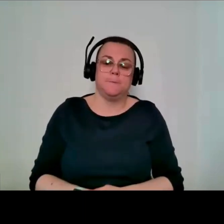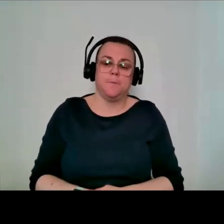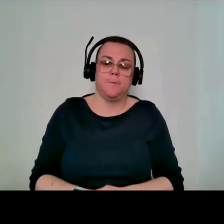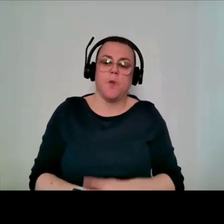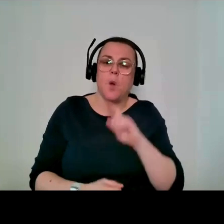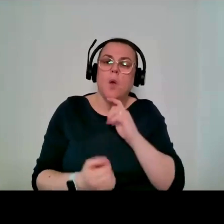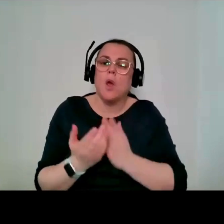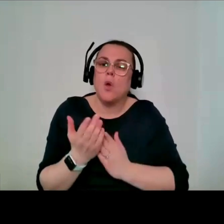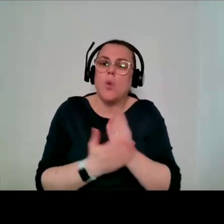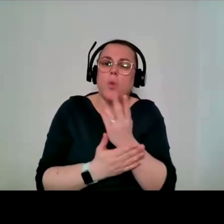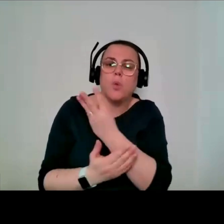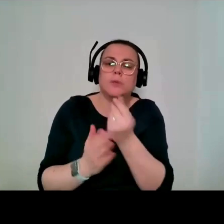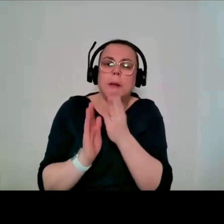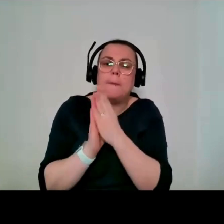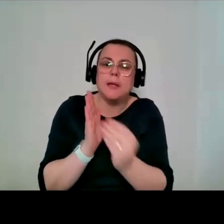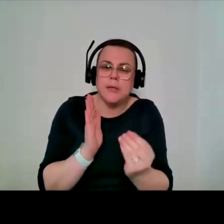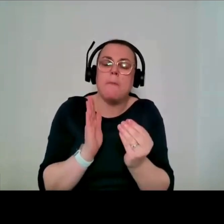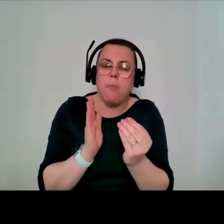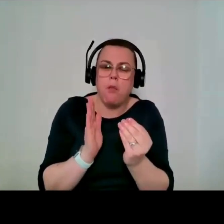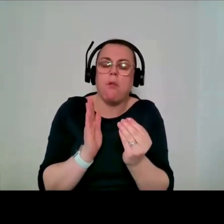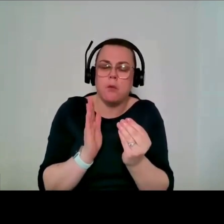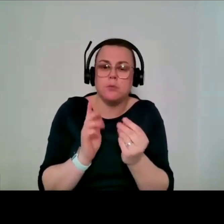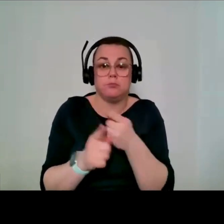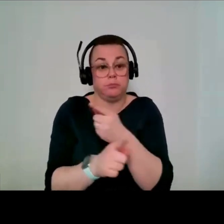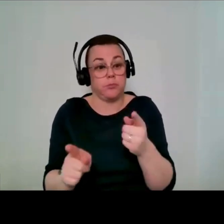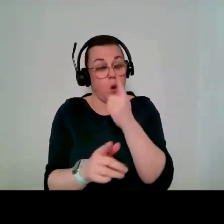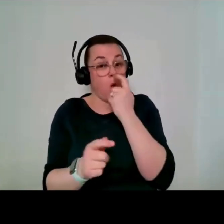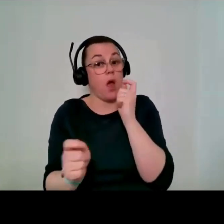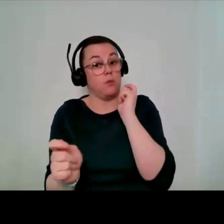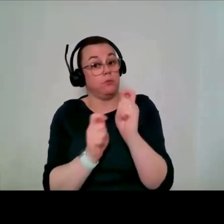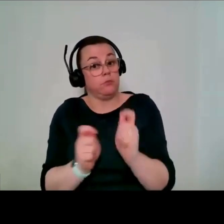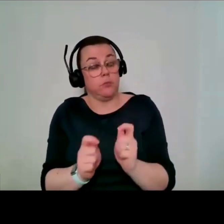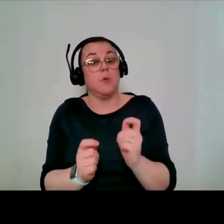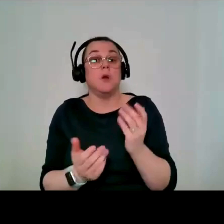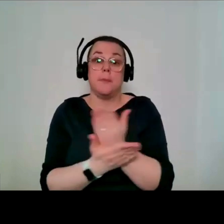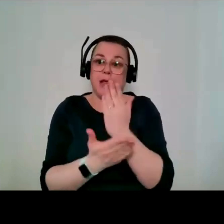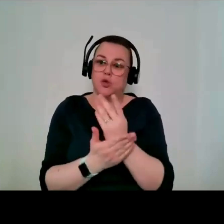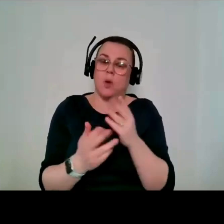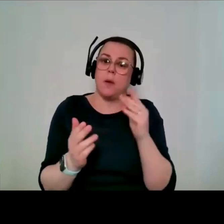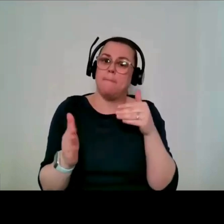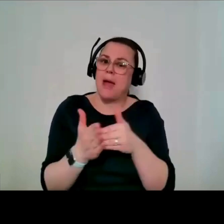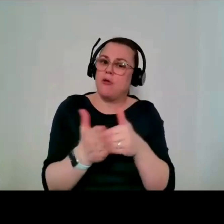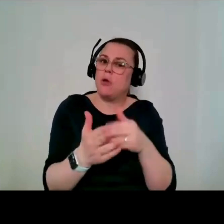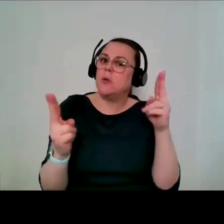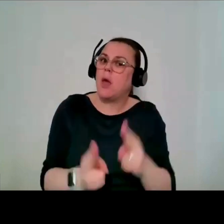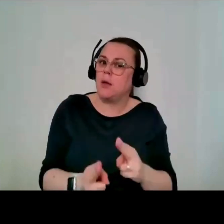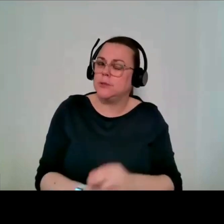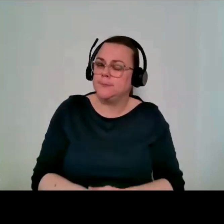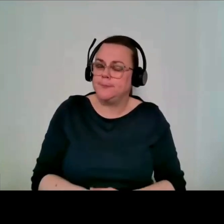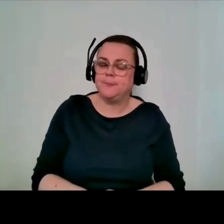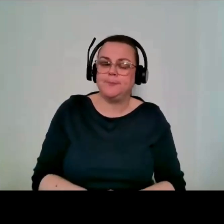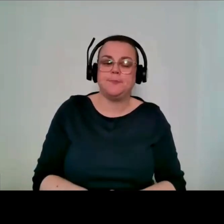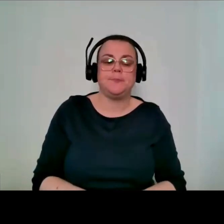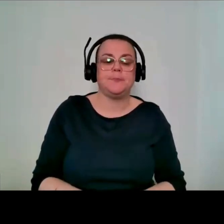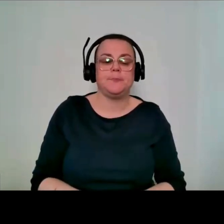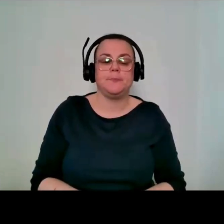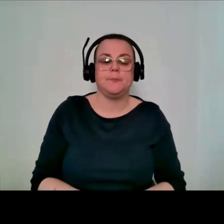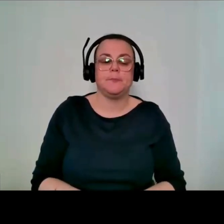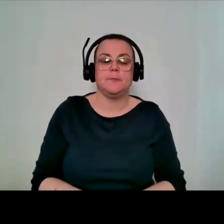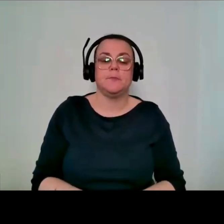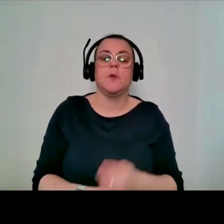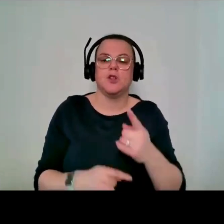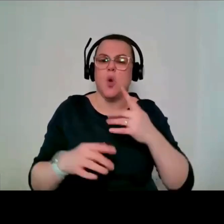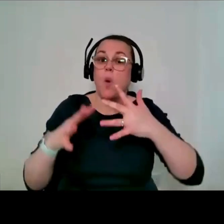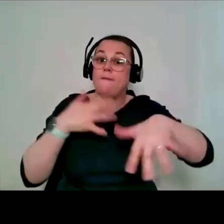through some examples of adjustment that you can all make to minimise those barriers. In terms of